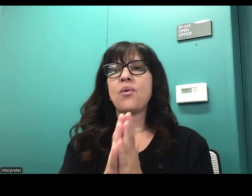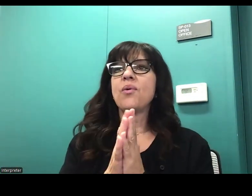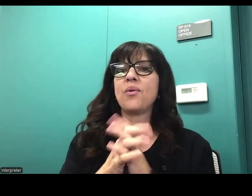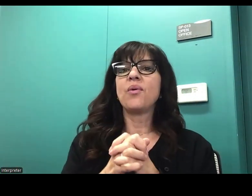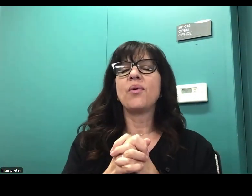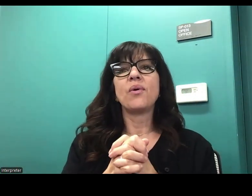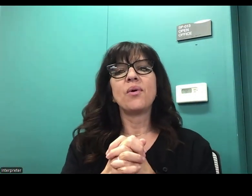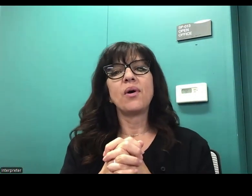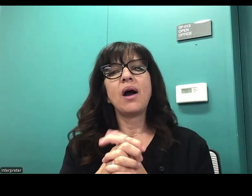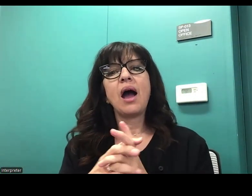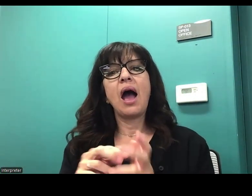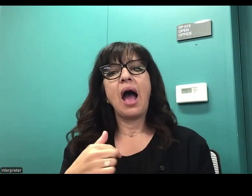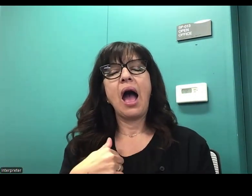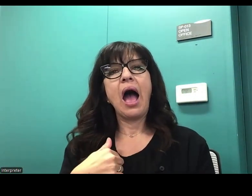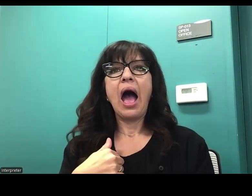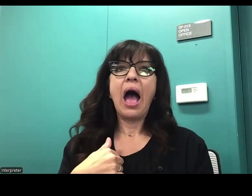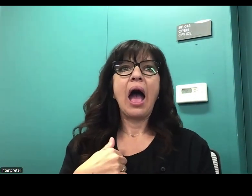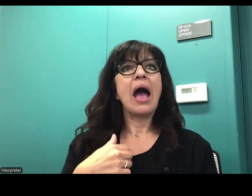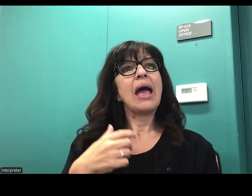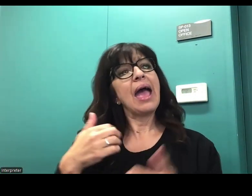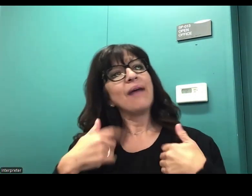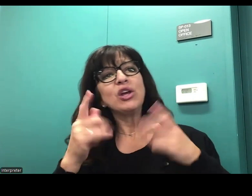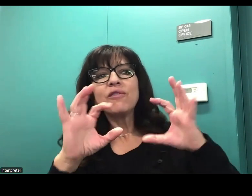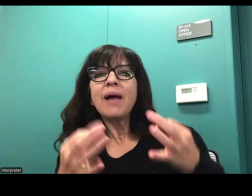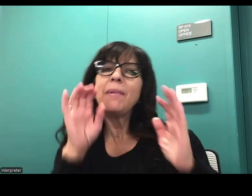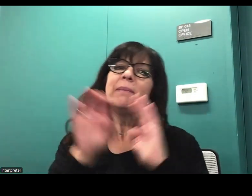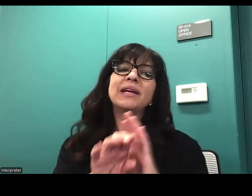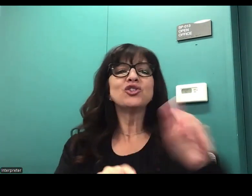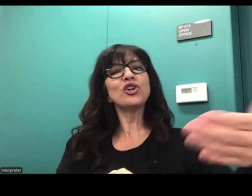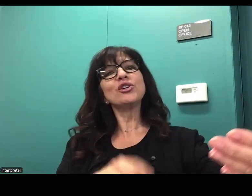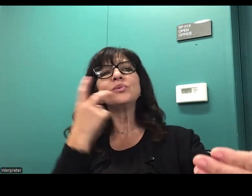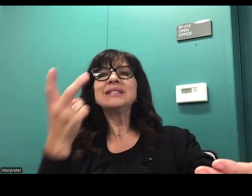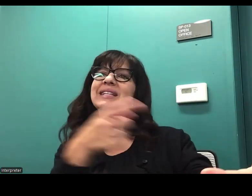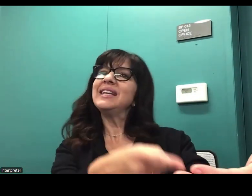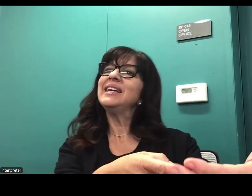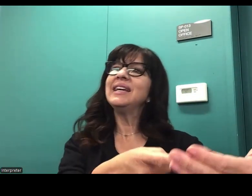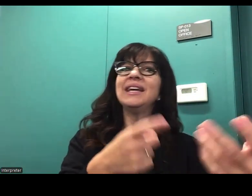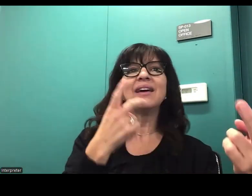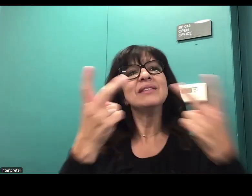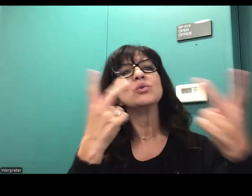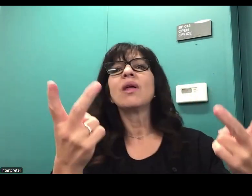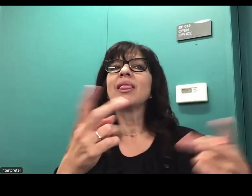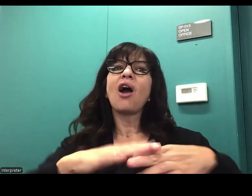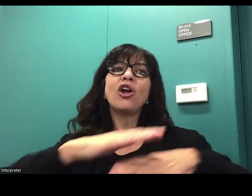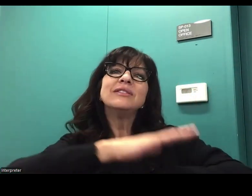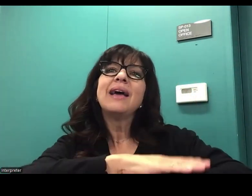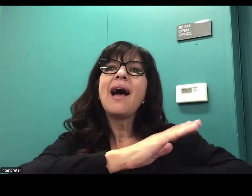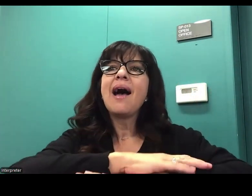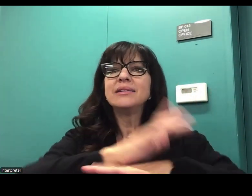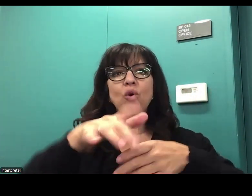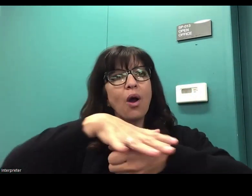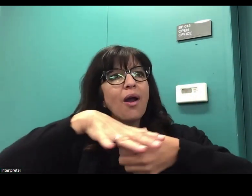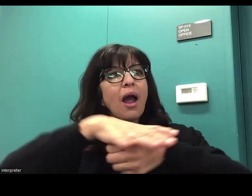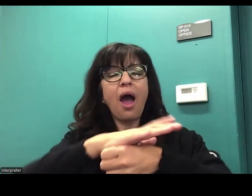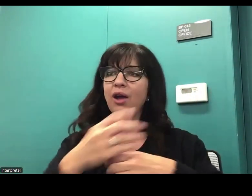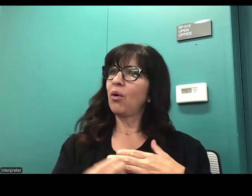anyway, having your family there, having family support, like right there visually in your space,